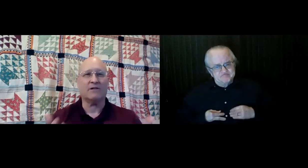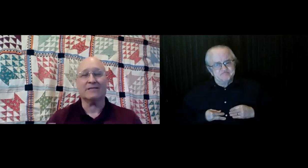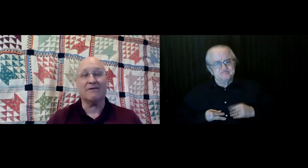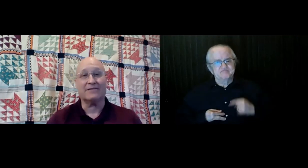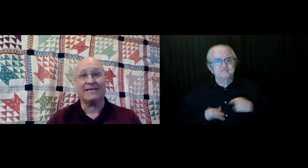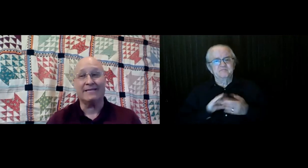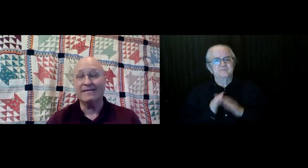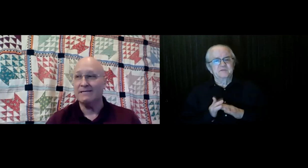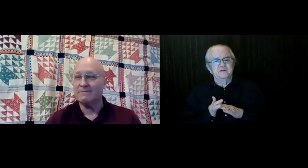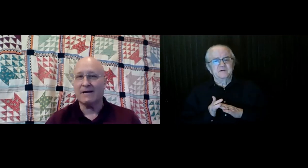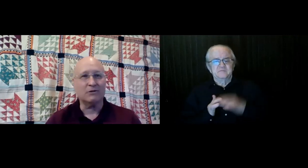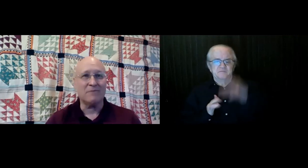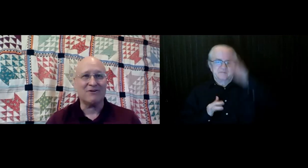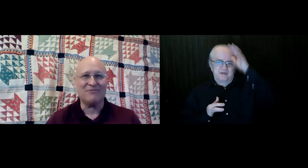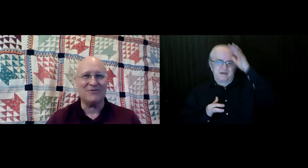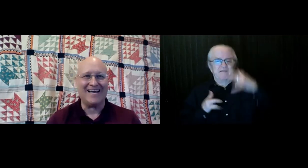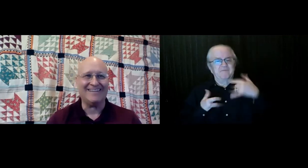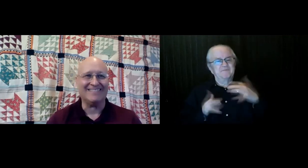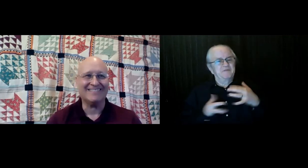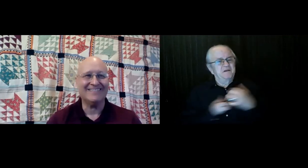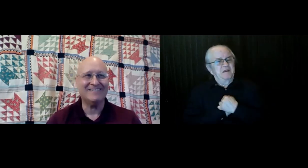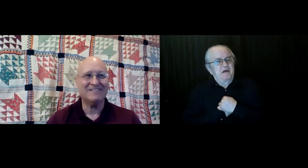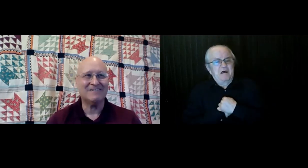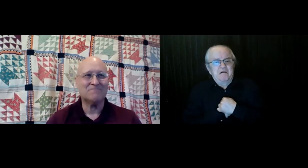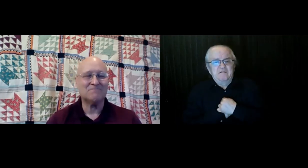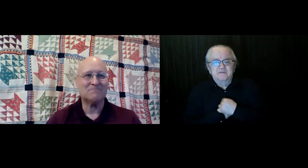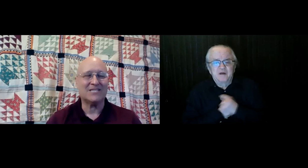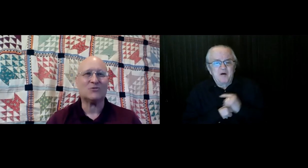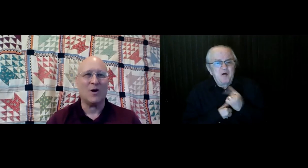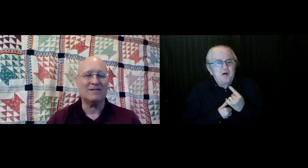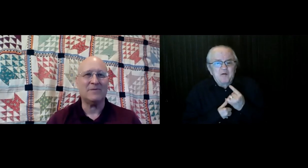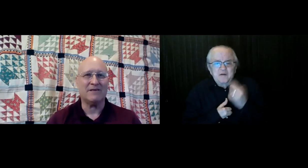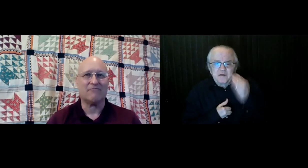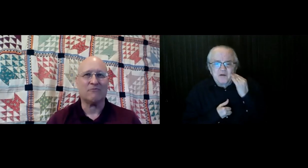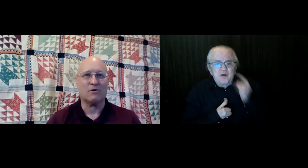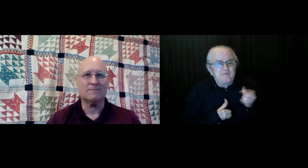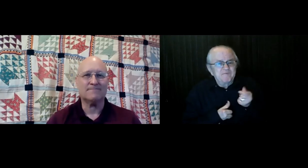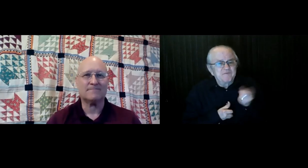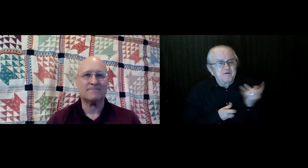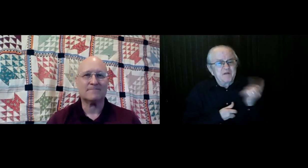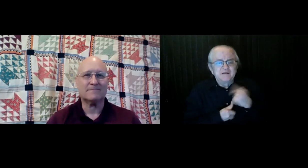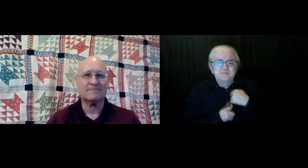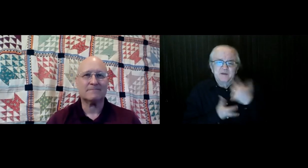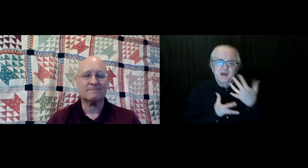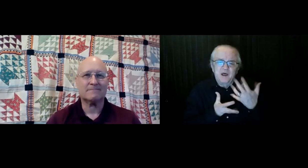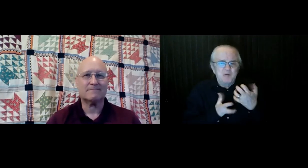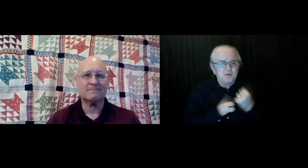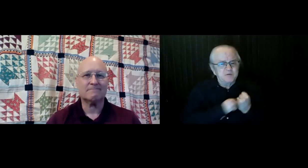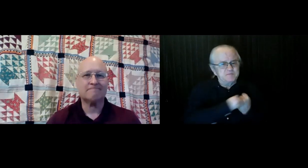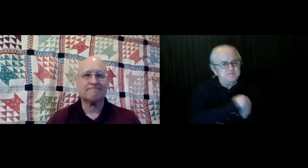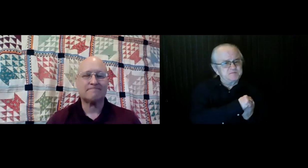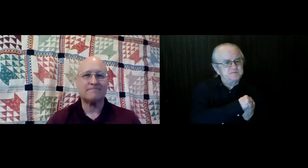I had fallen in love with the kid. I'd only met her a few days. I just wanted to be there for her.